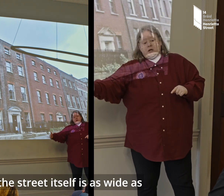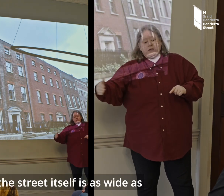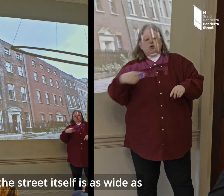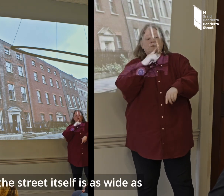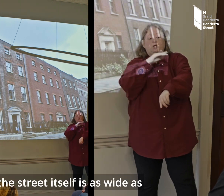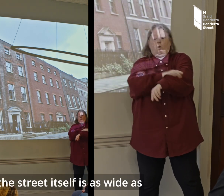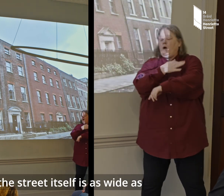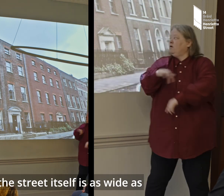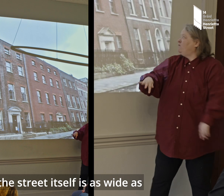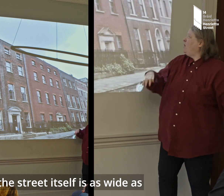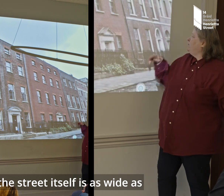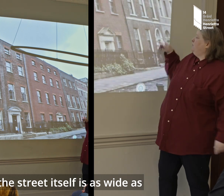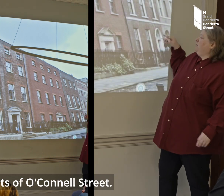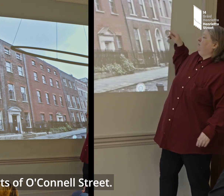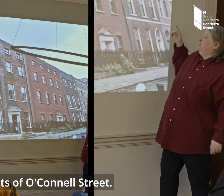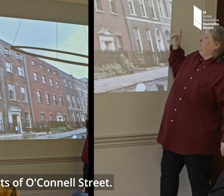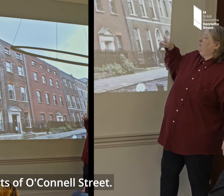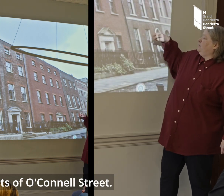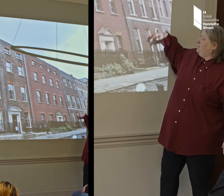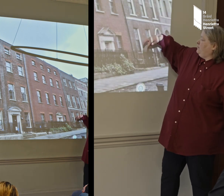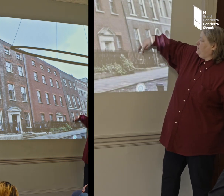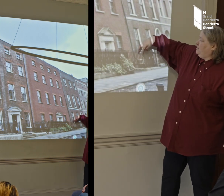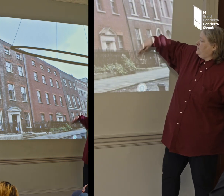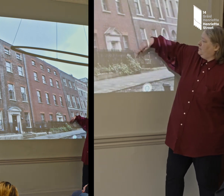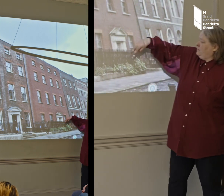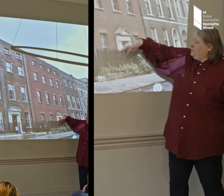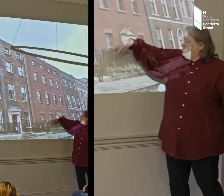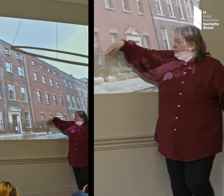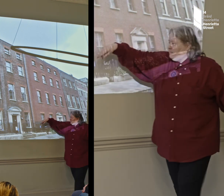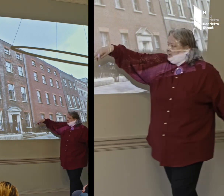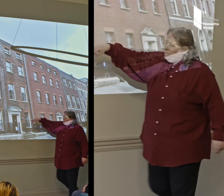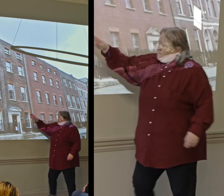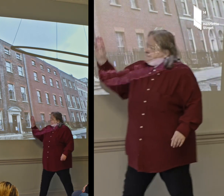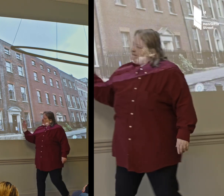But also the street itself is as wide as parts of O'Connell Street.